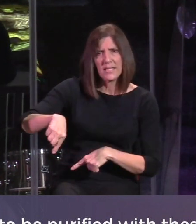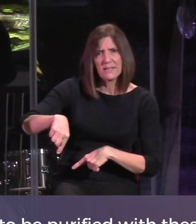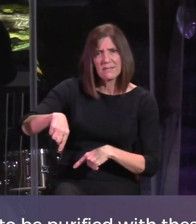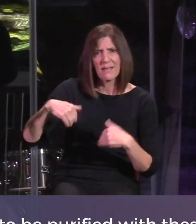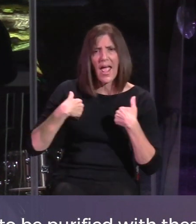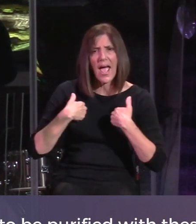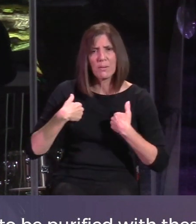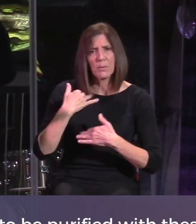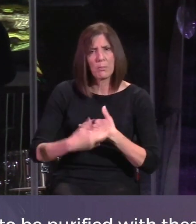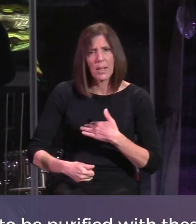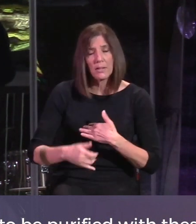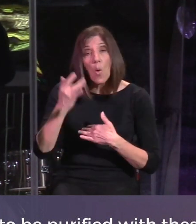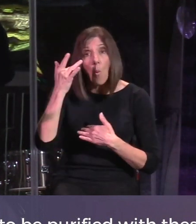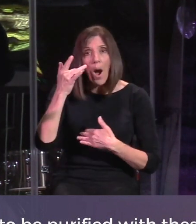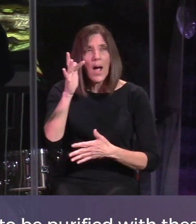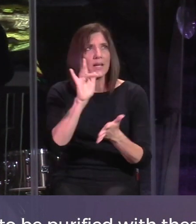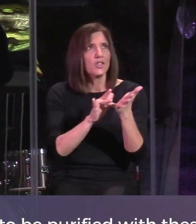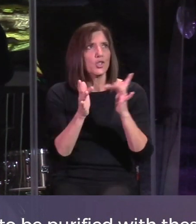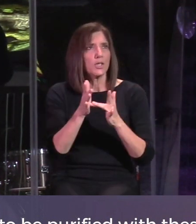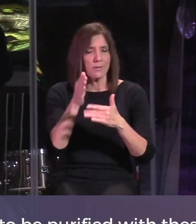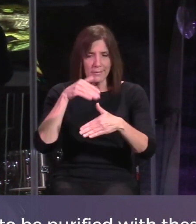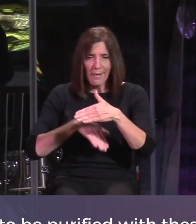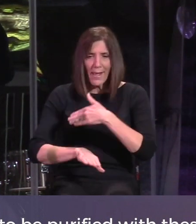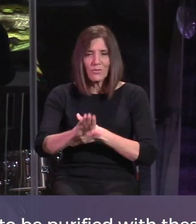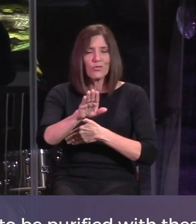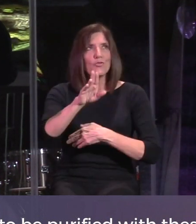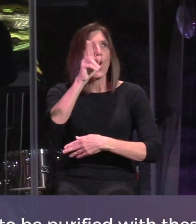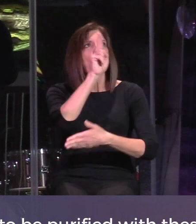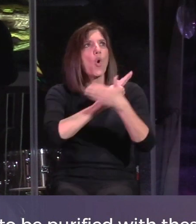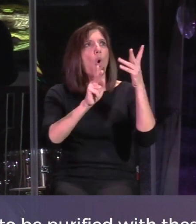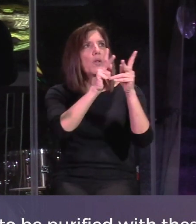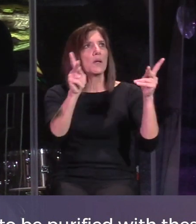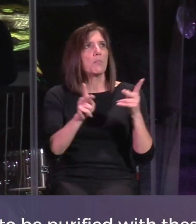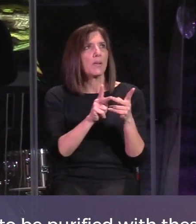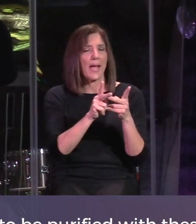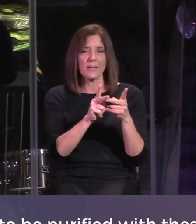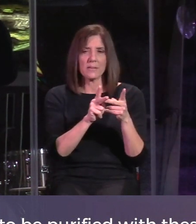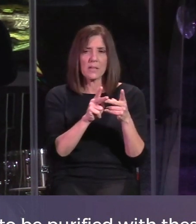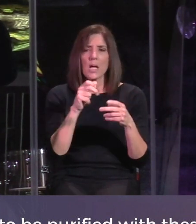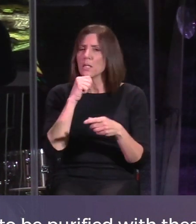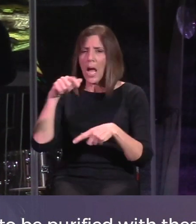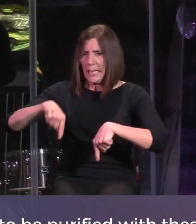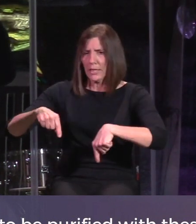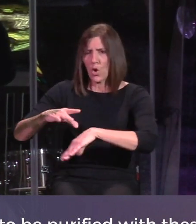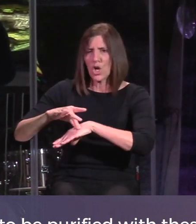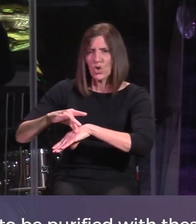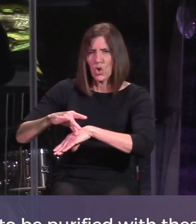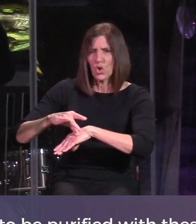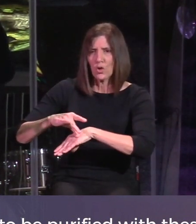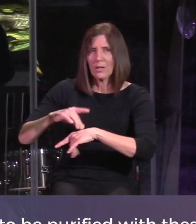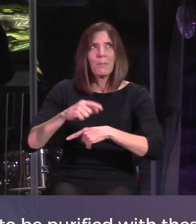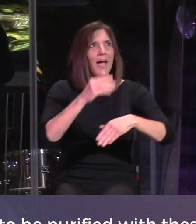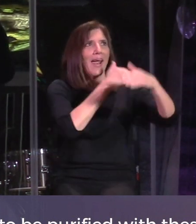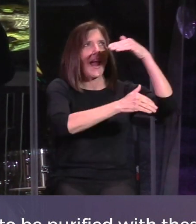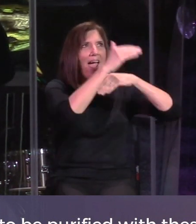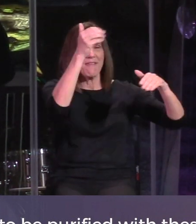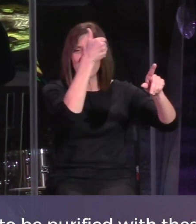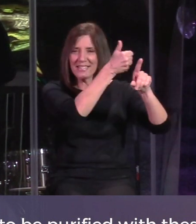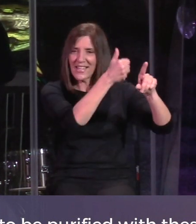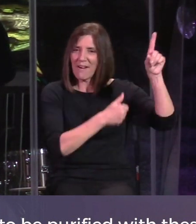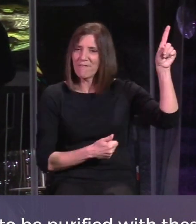entered, not into the holy place made with hands, which are copies of the true things, but into heaven